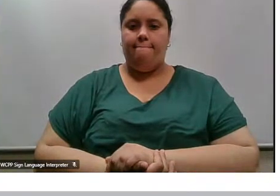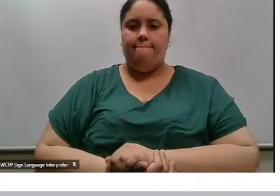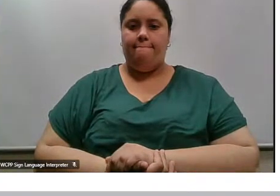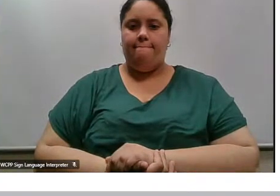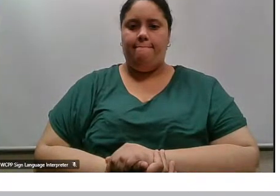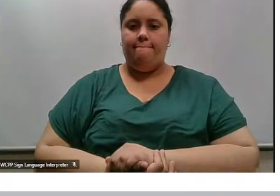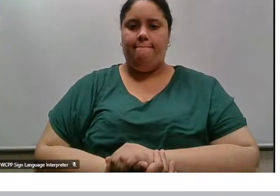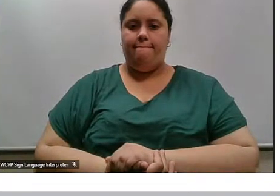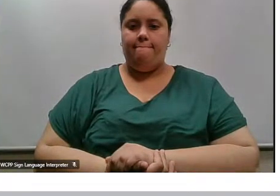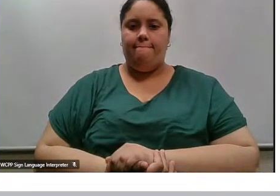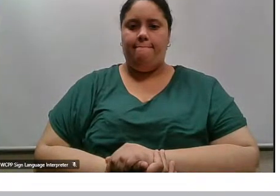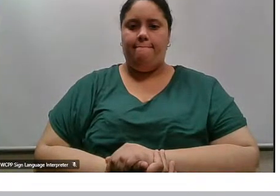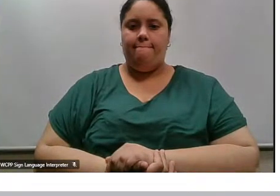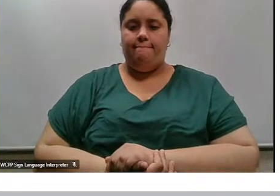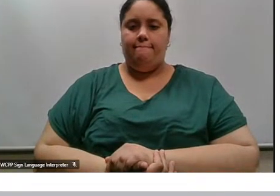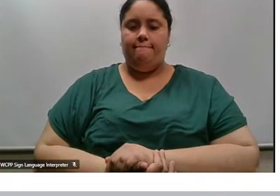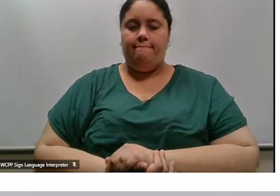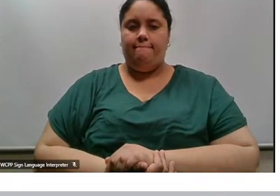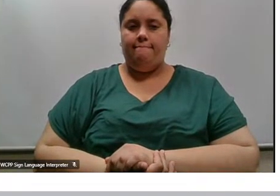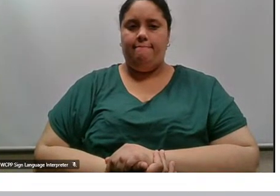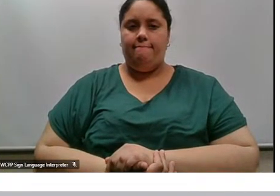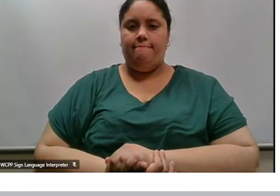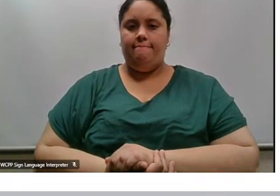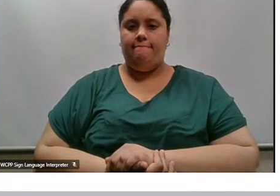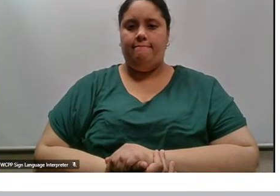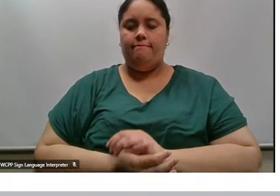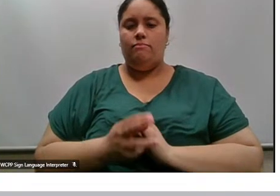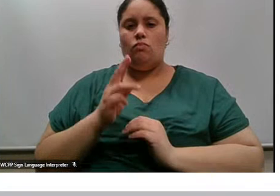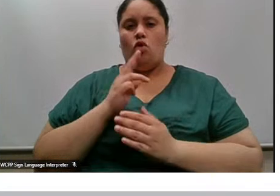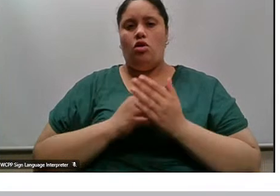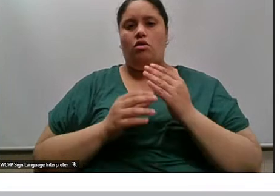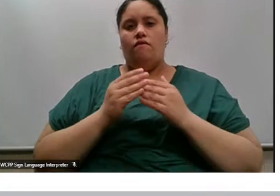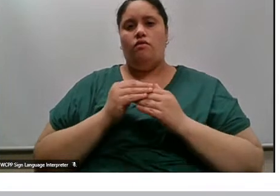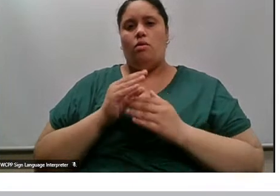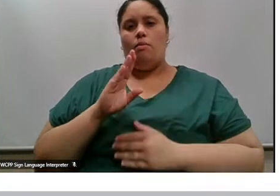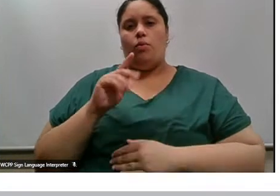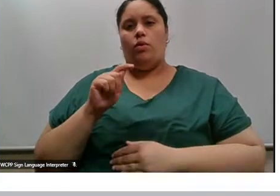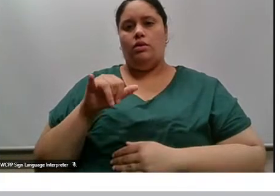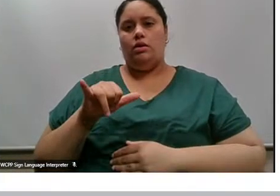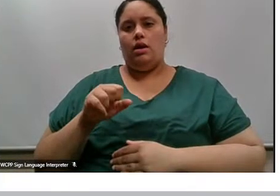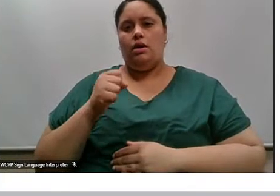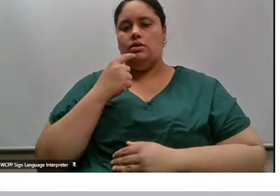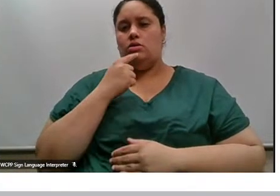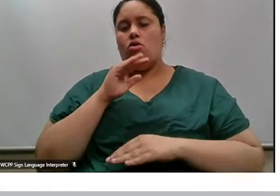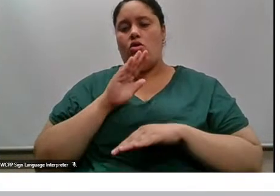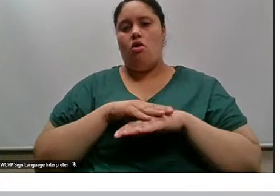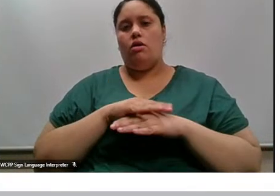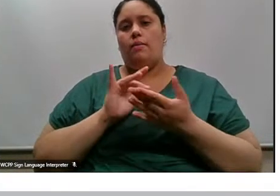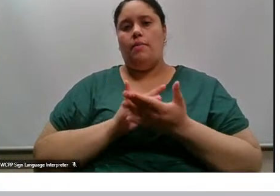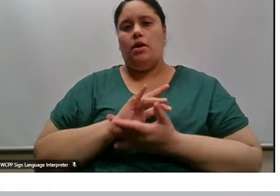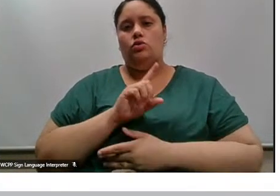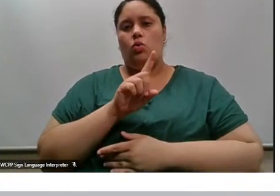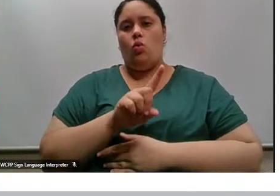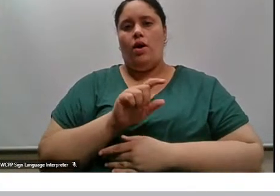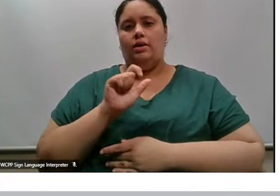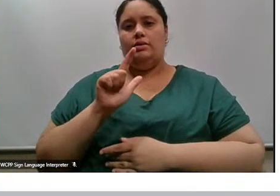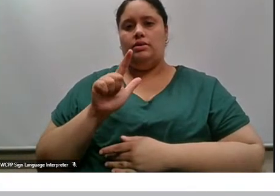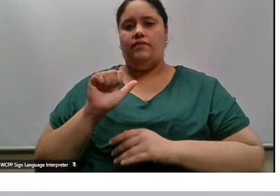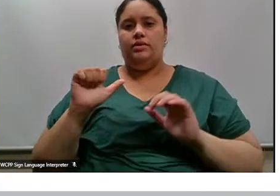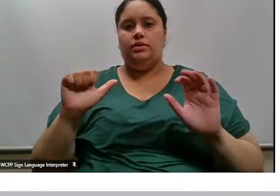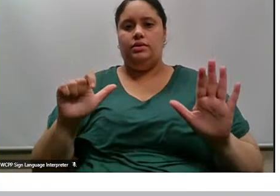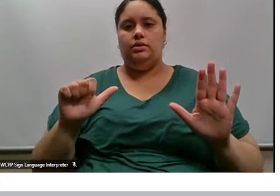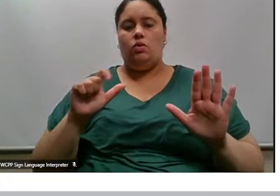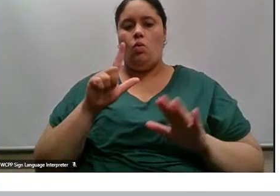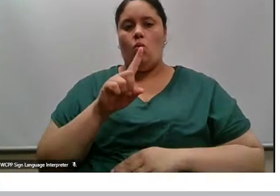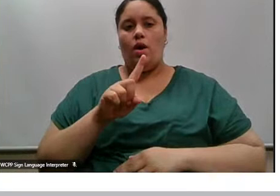Last question from Honorable Makamba Mbojai. She's saying that on page 176, what